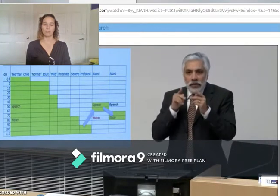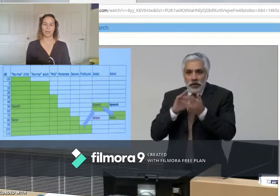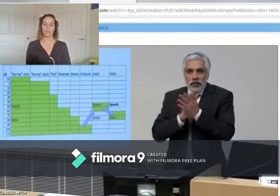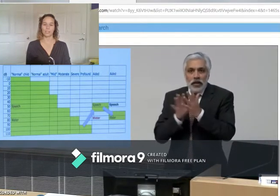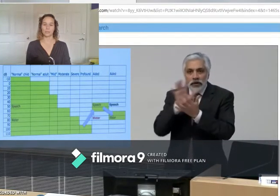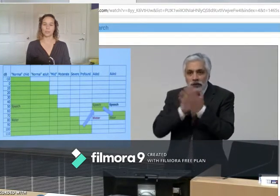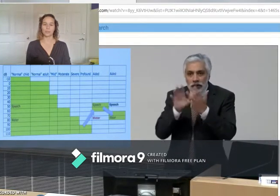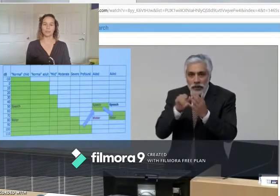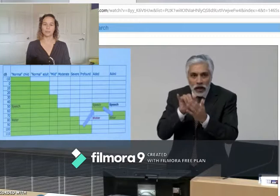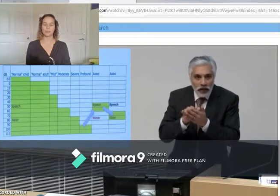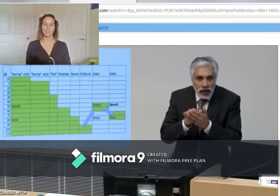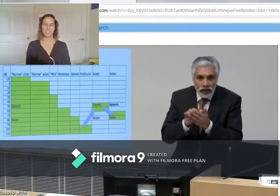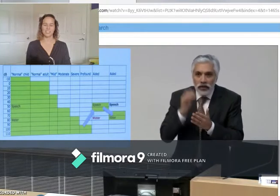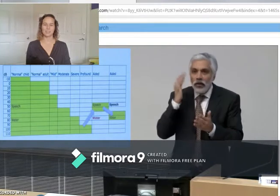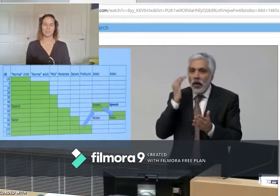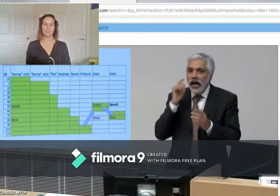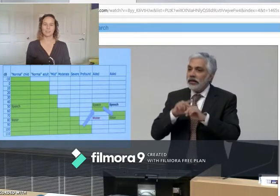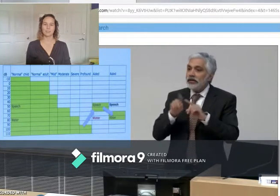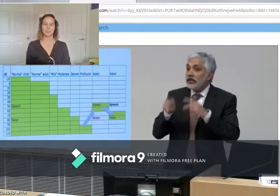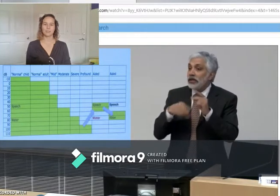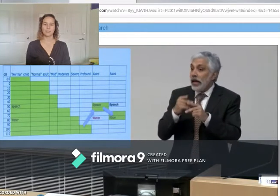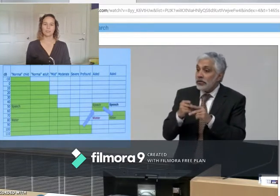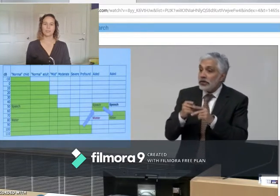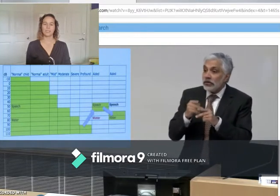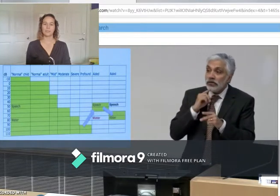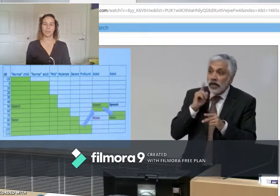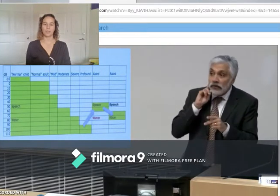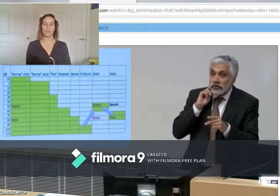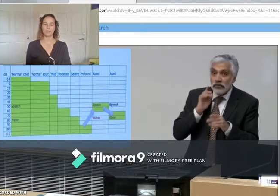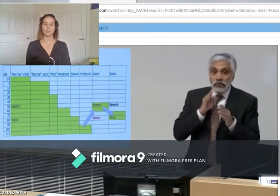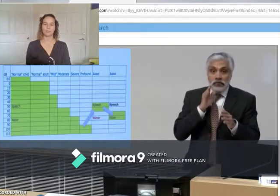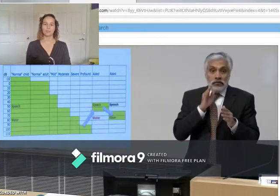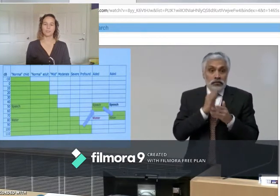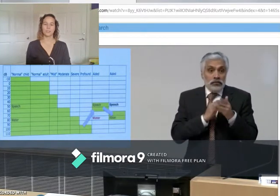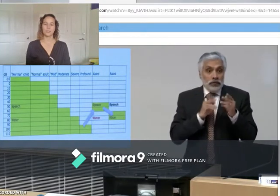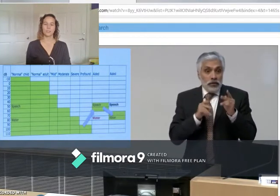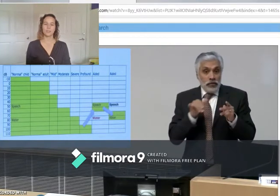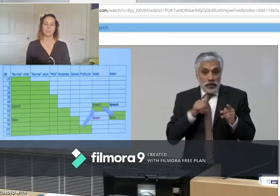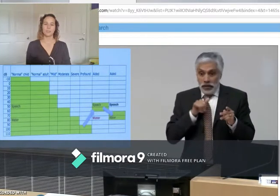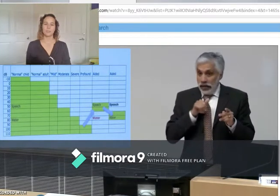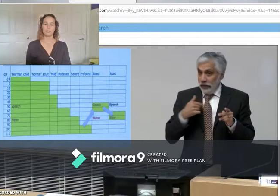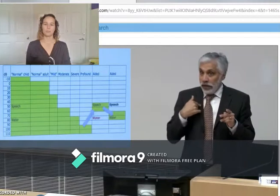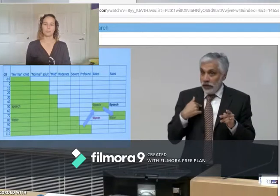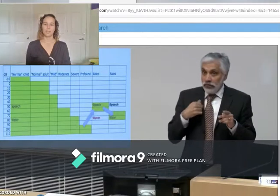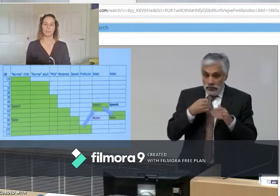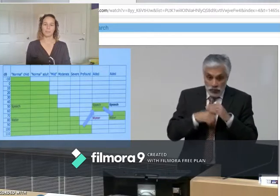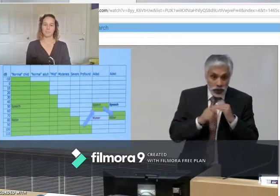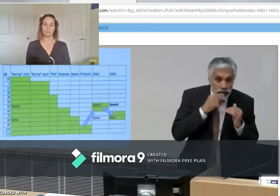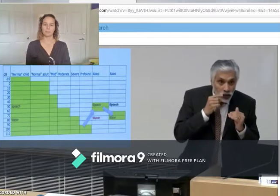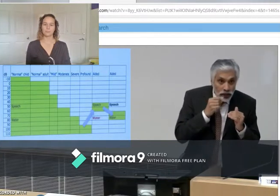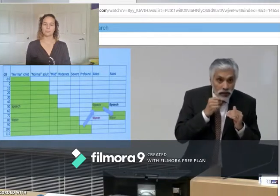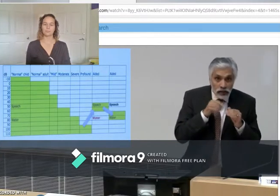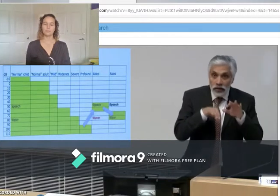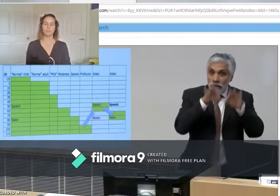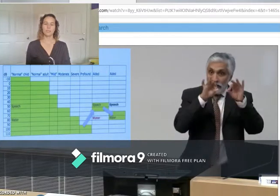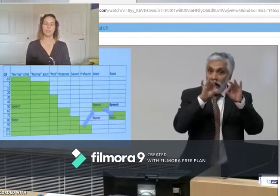L1 might enjoy. Make sense? Let me expand on that. There are deaf people who are like